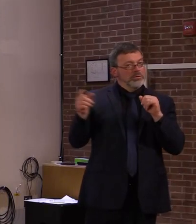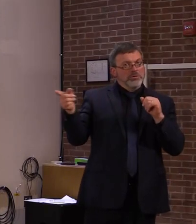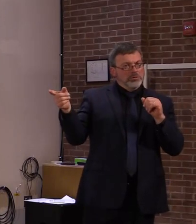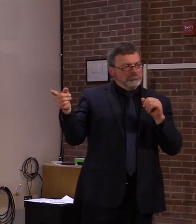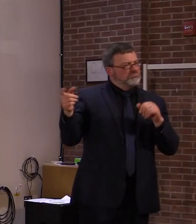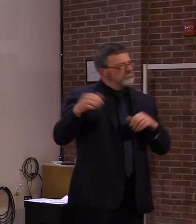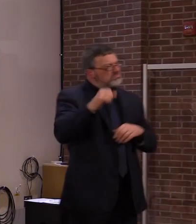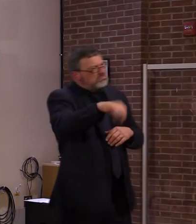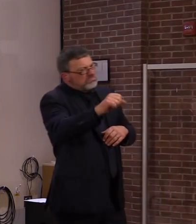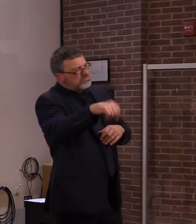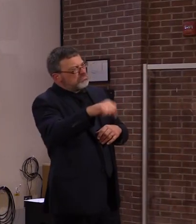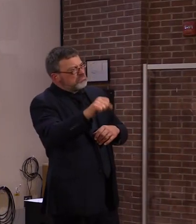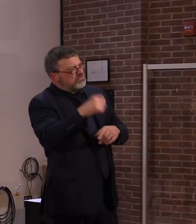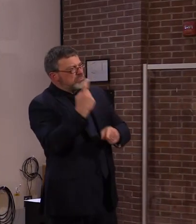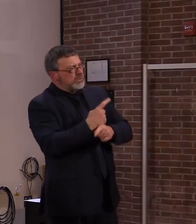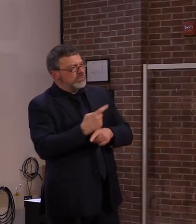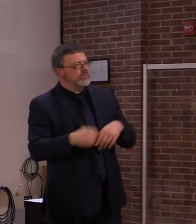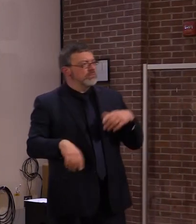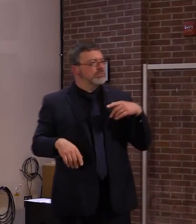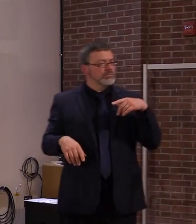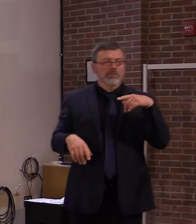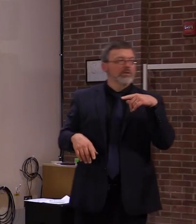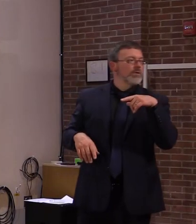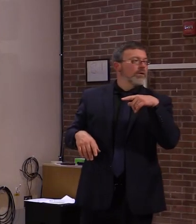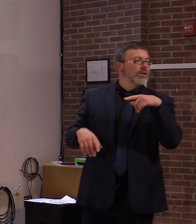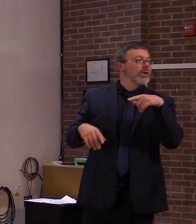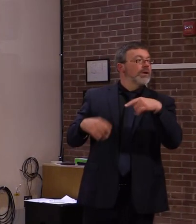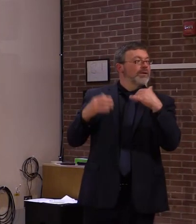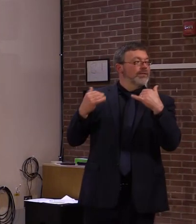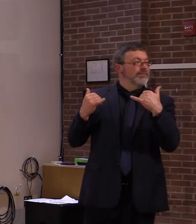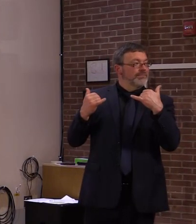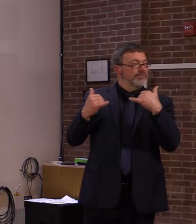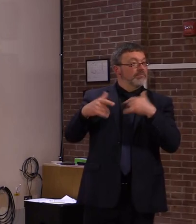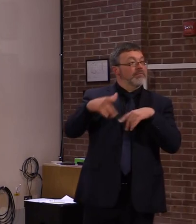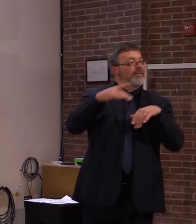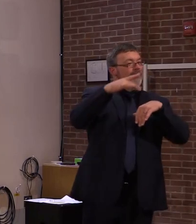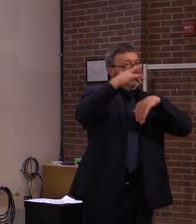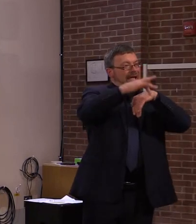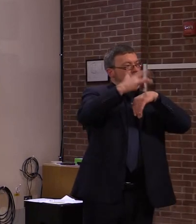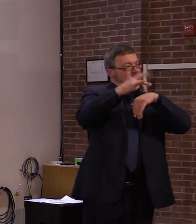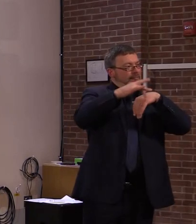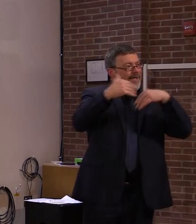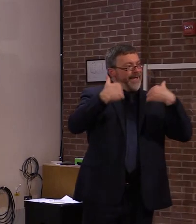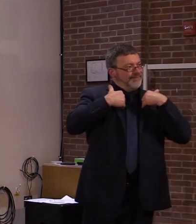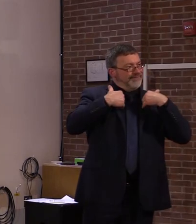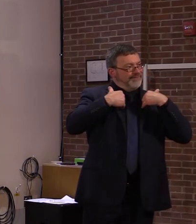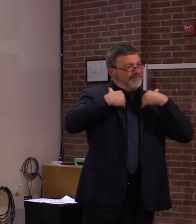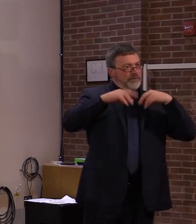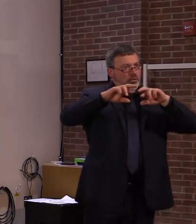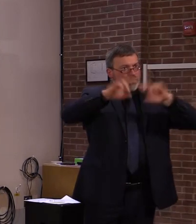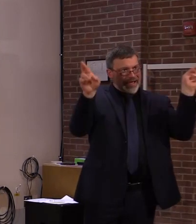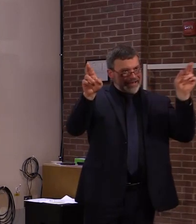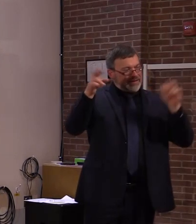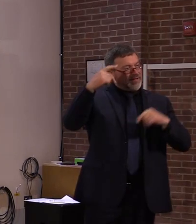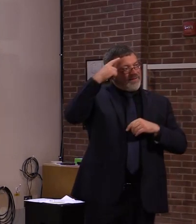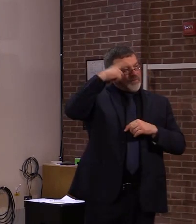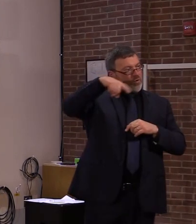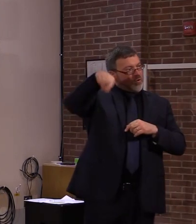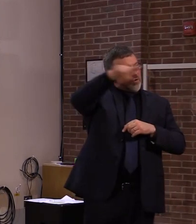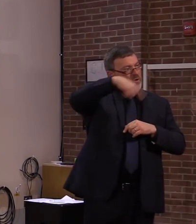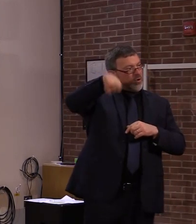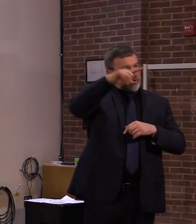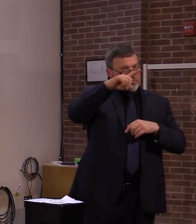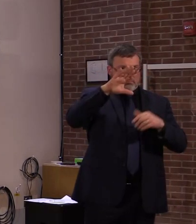And I'm wondering how many slots you will have at the ready for that first